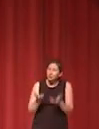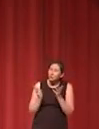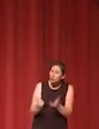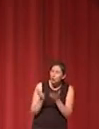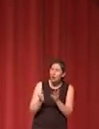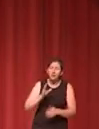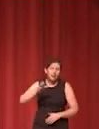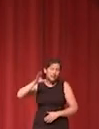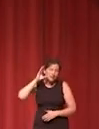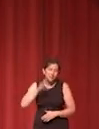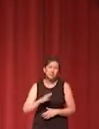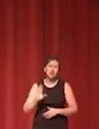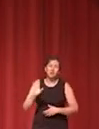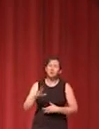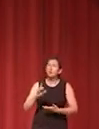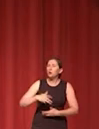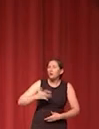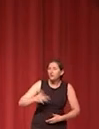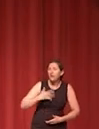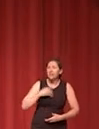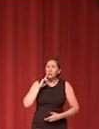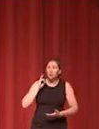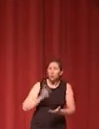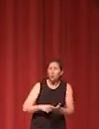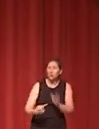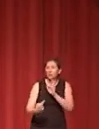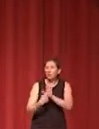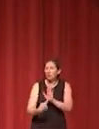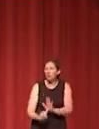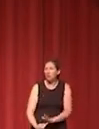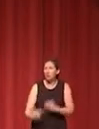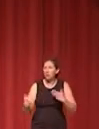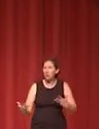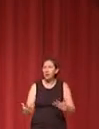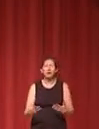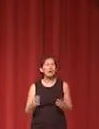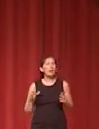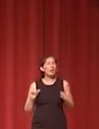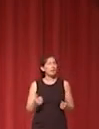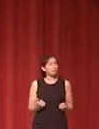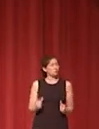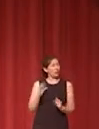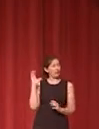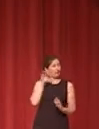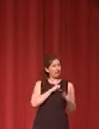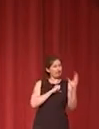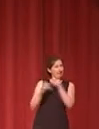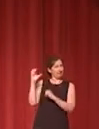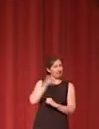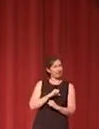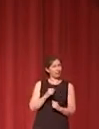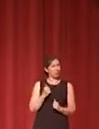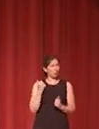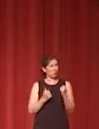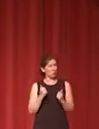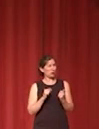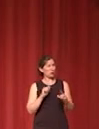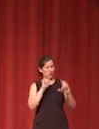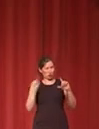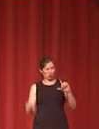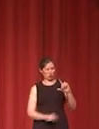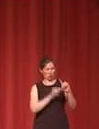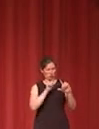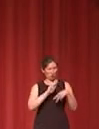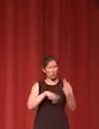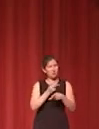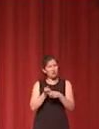try to guess which of these dementias it is. But we really need specific tests so we can tell which type of dementia